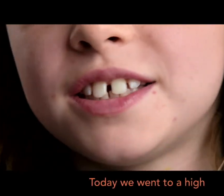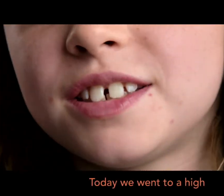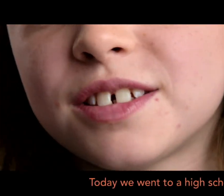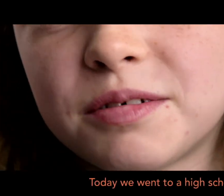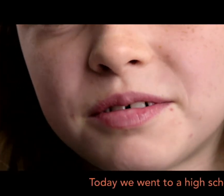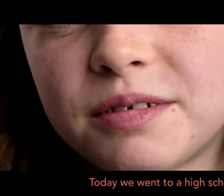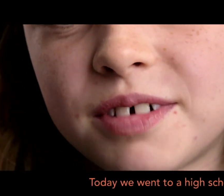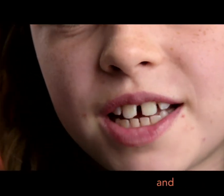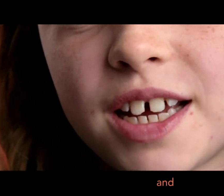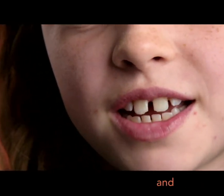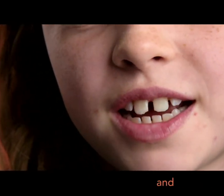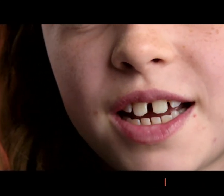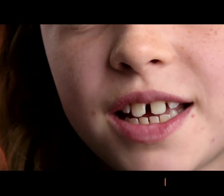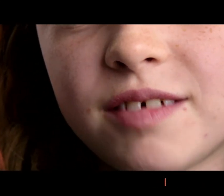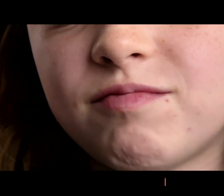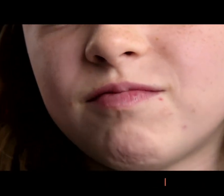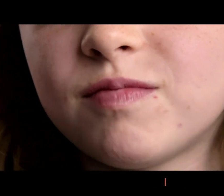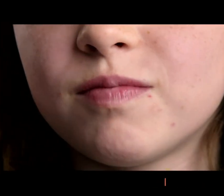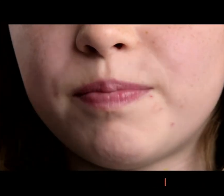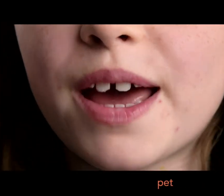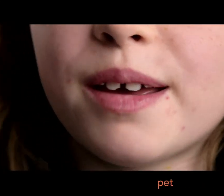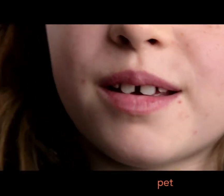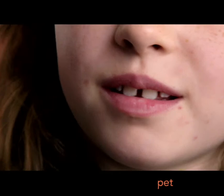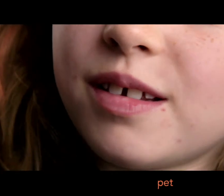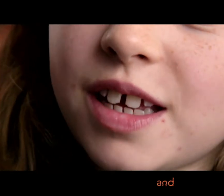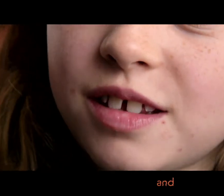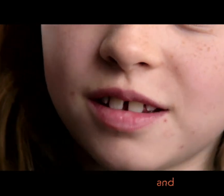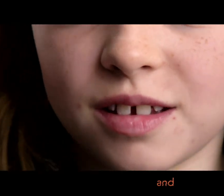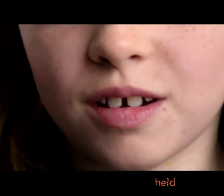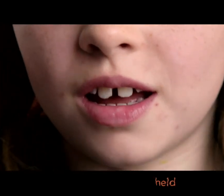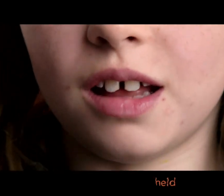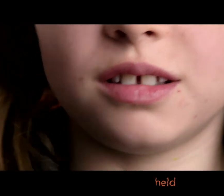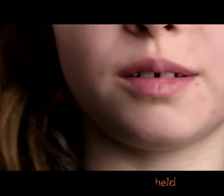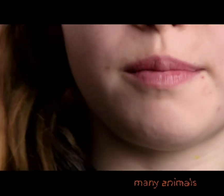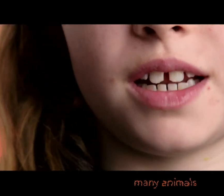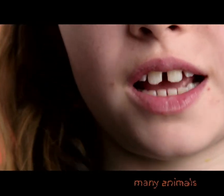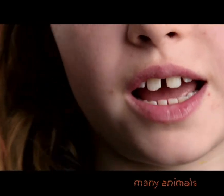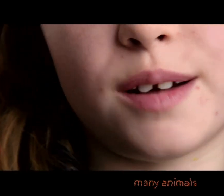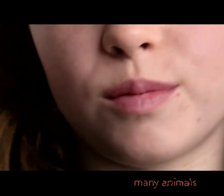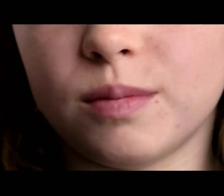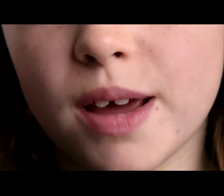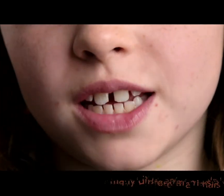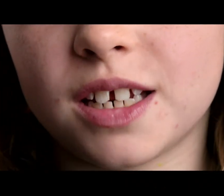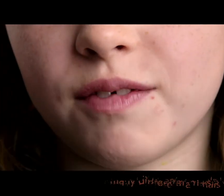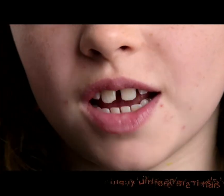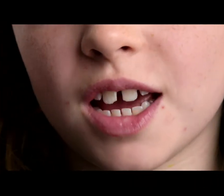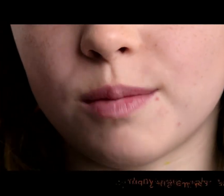Today we went to a high school, and I pet and held many animals.